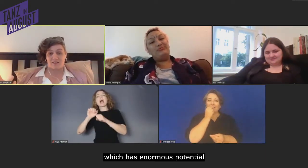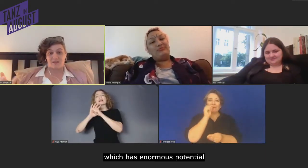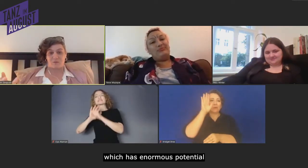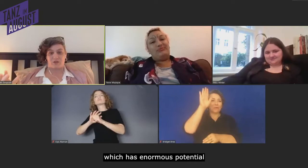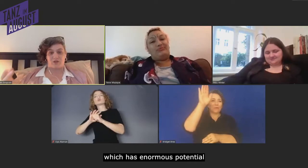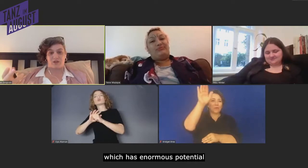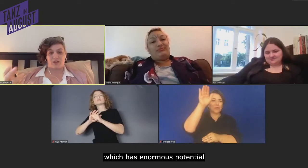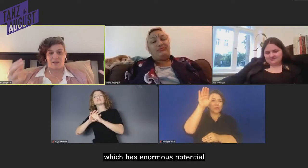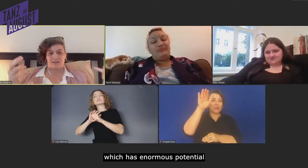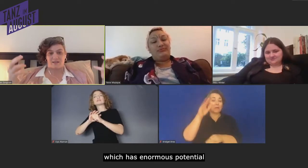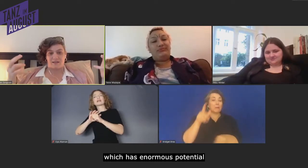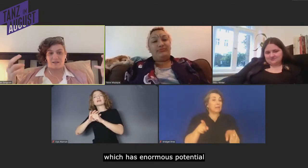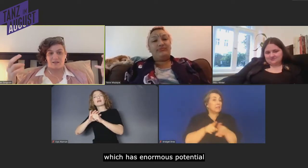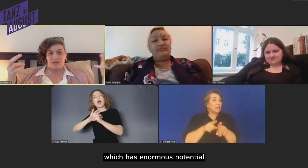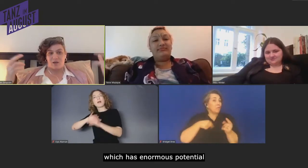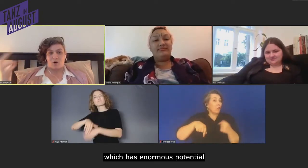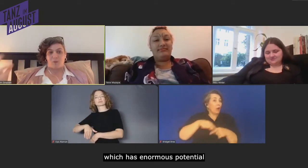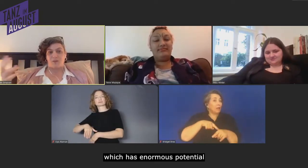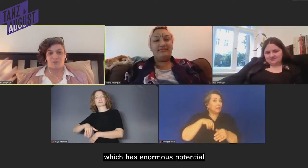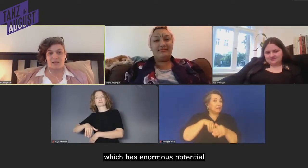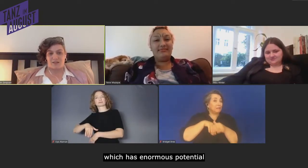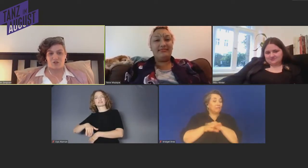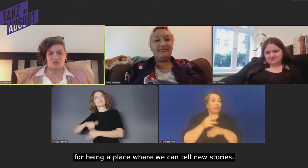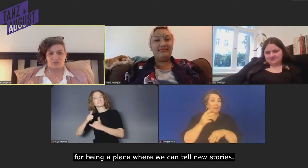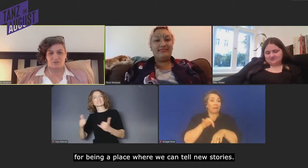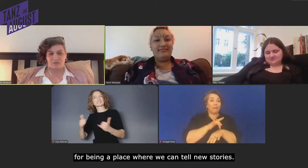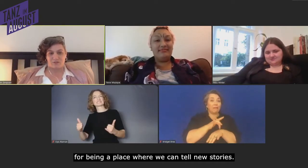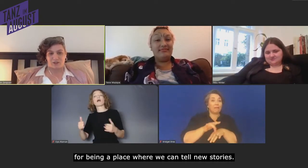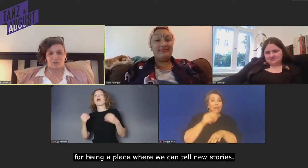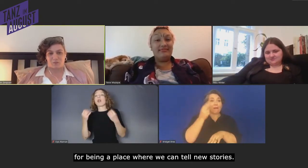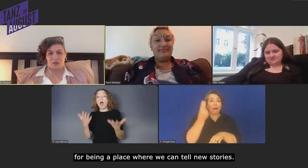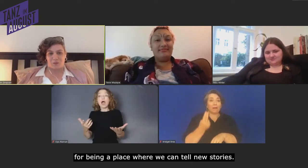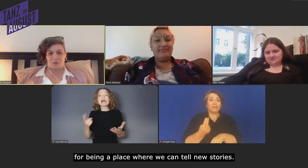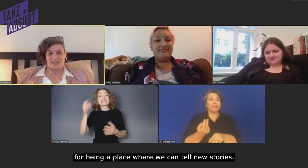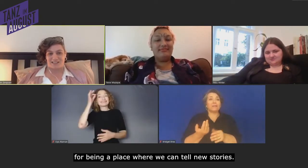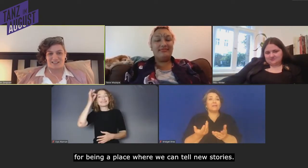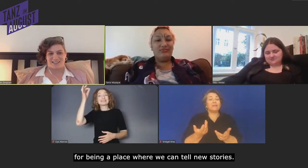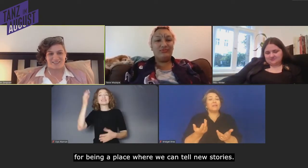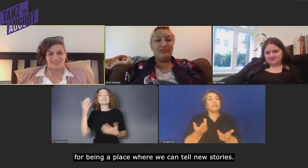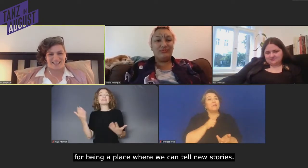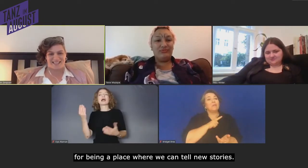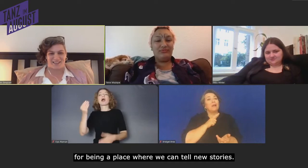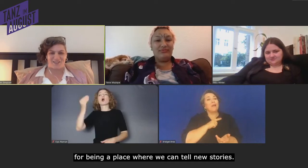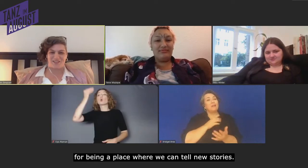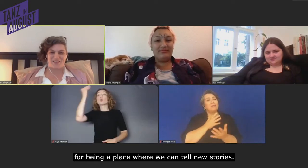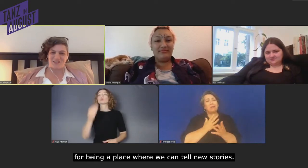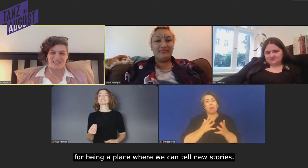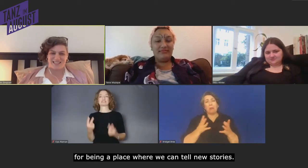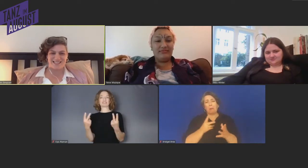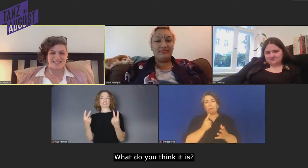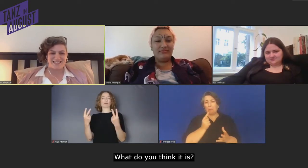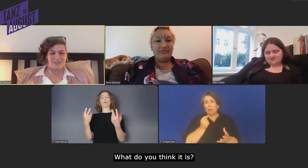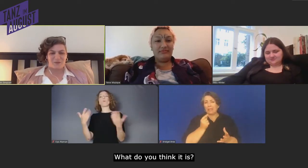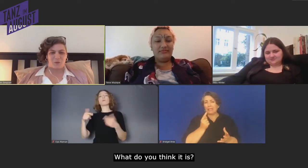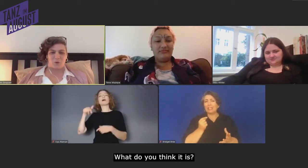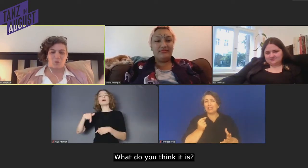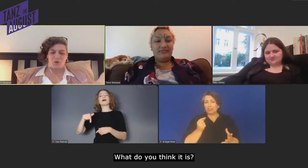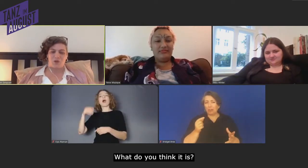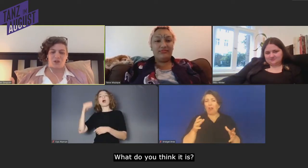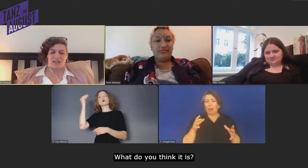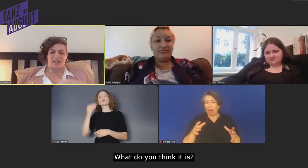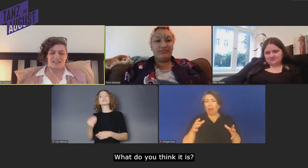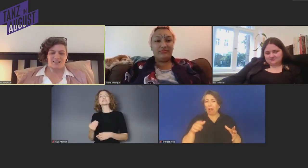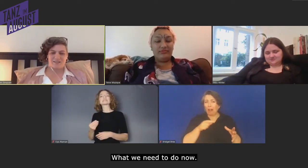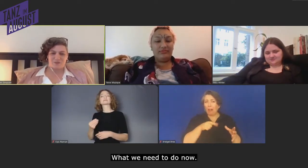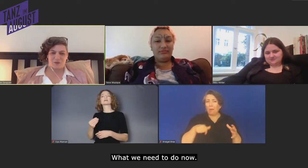arts, which has enormous potential for being a place that we can tell new stories. What do you